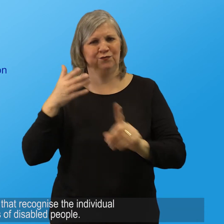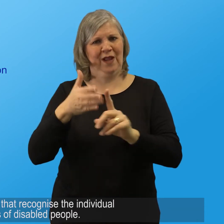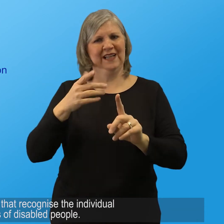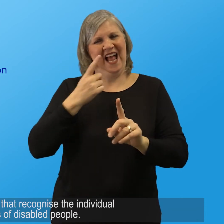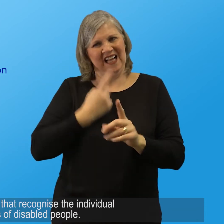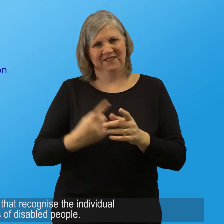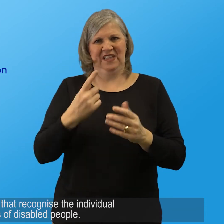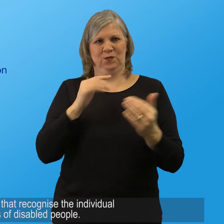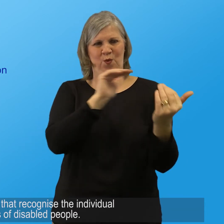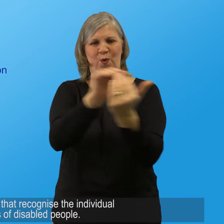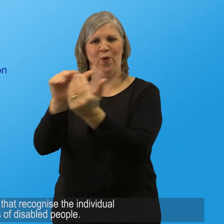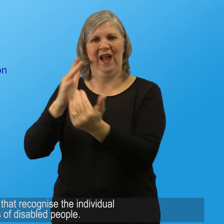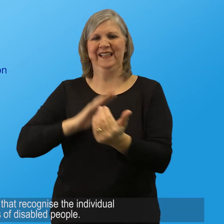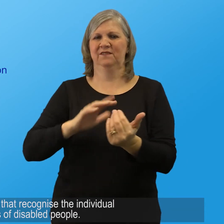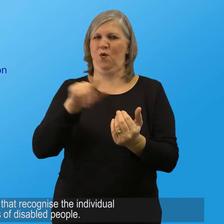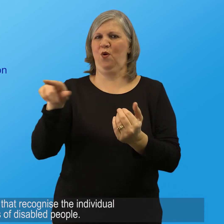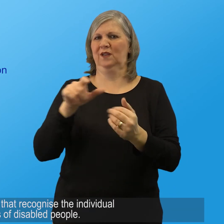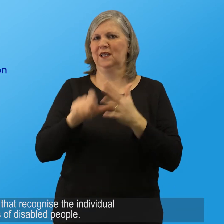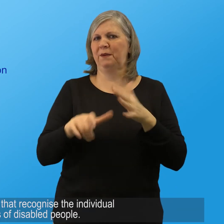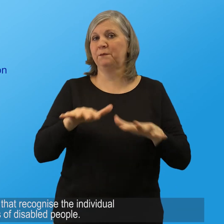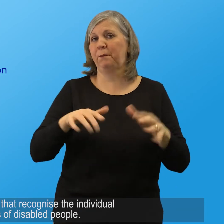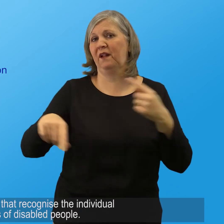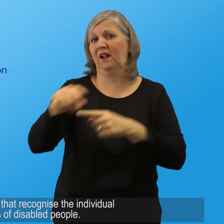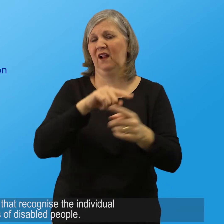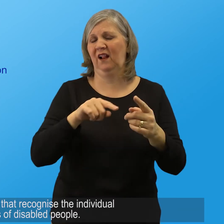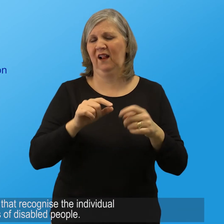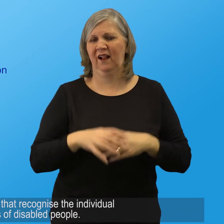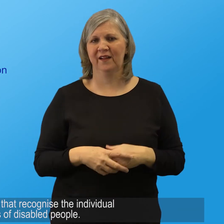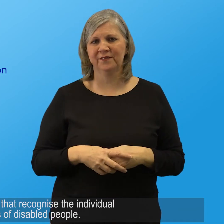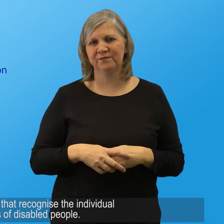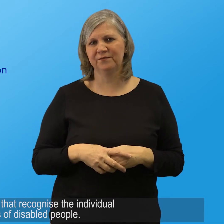and arrangements that recognise the individual needs of disabled people.